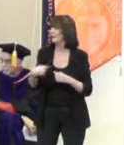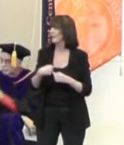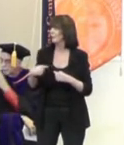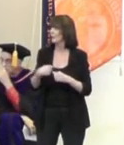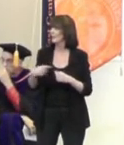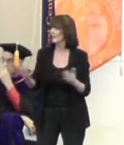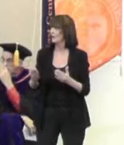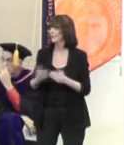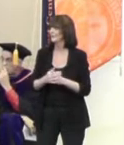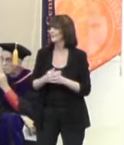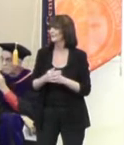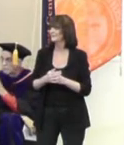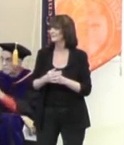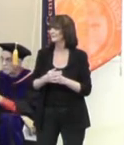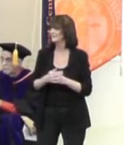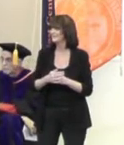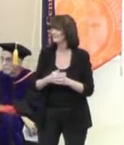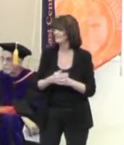We're here